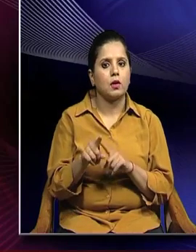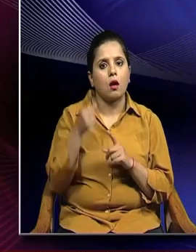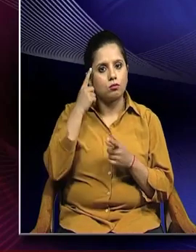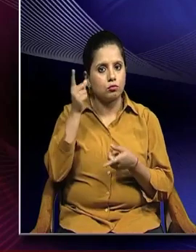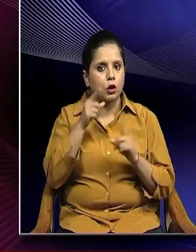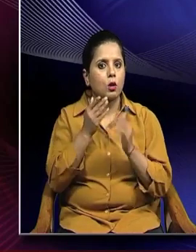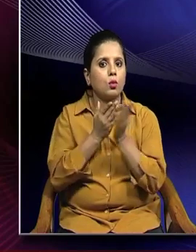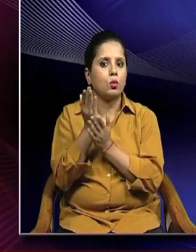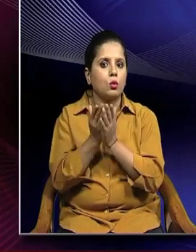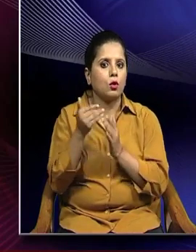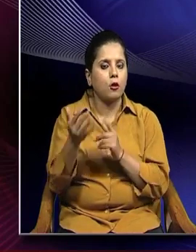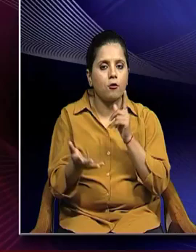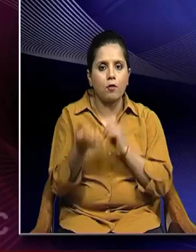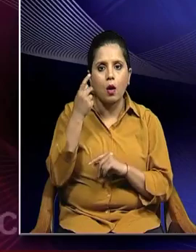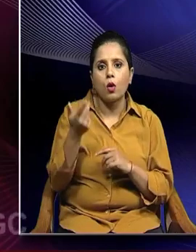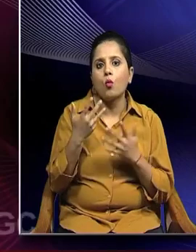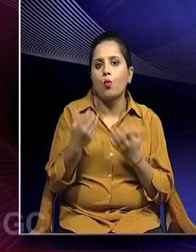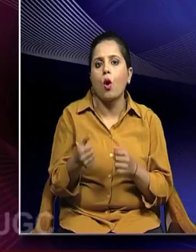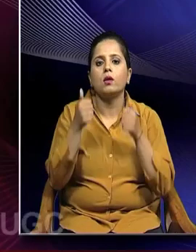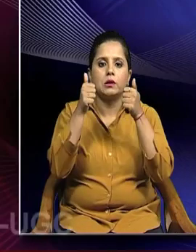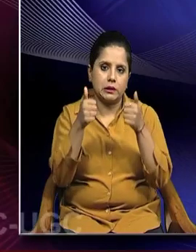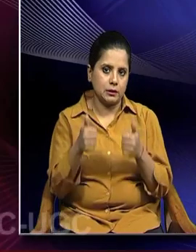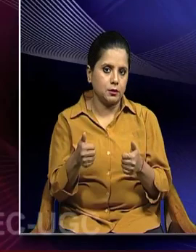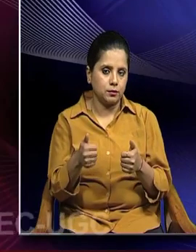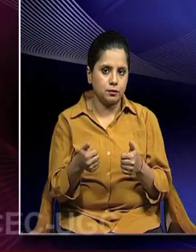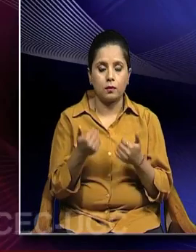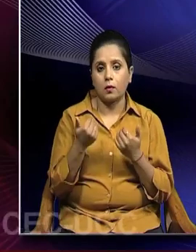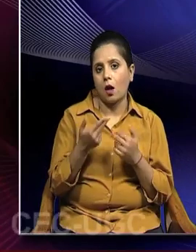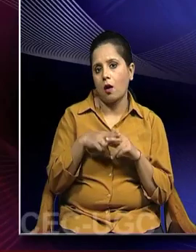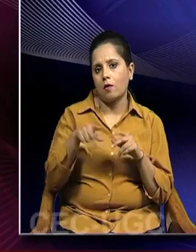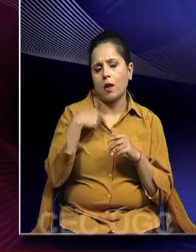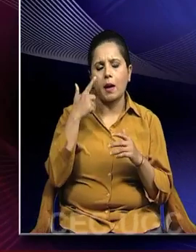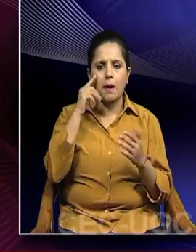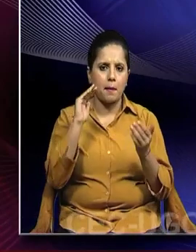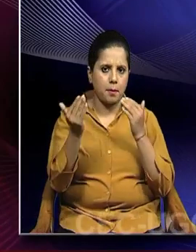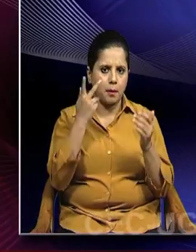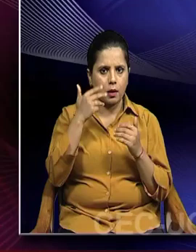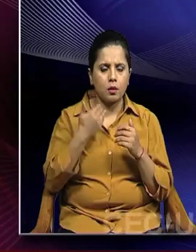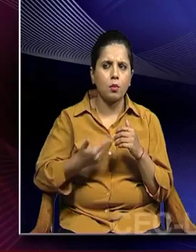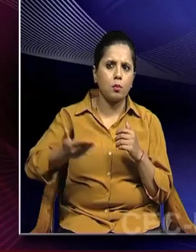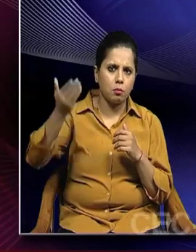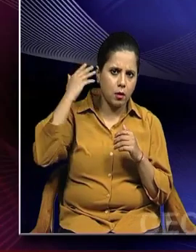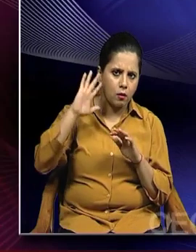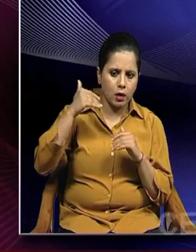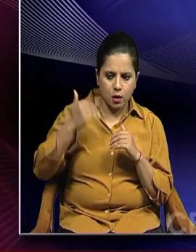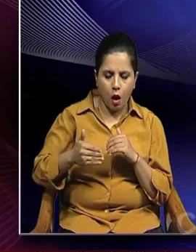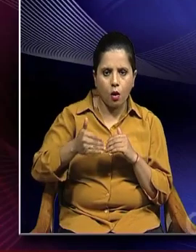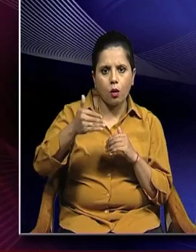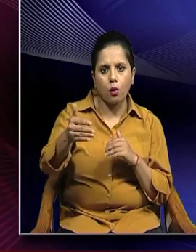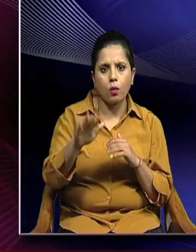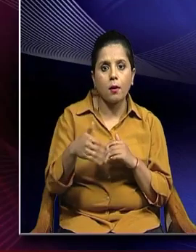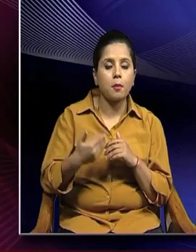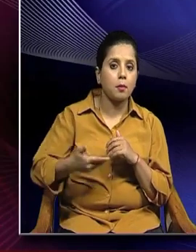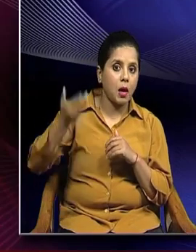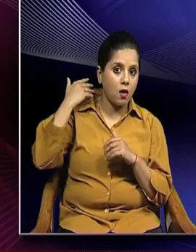strategic way to find the desired results. So now if we compare the past with the present, in the